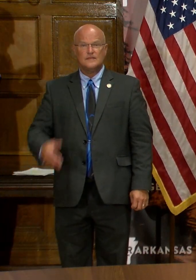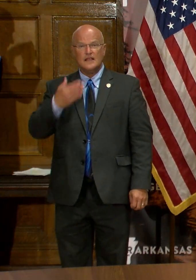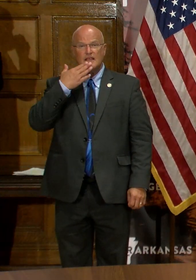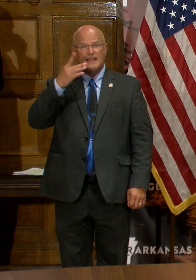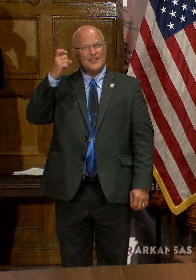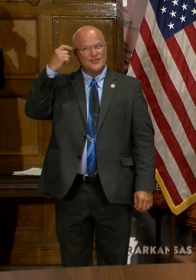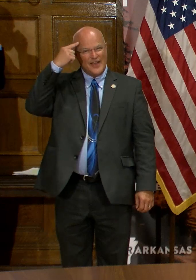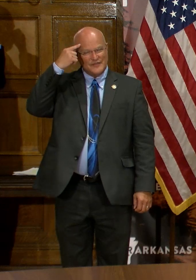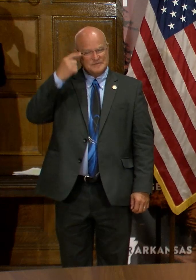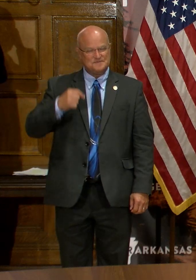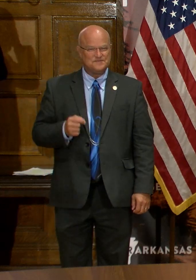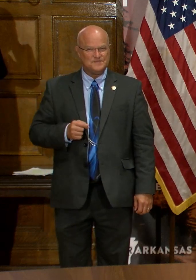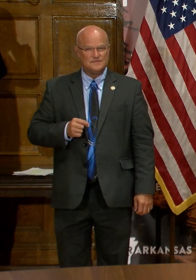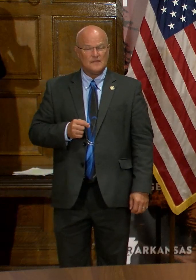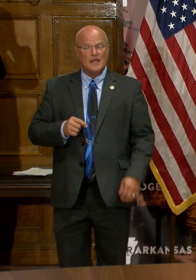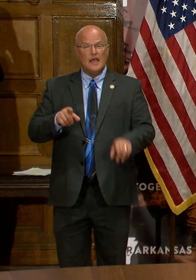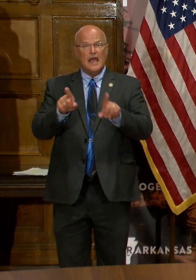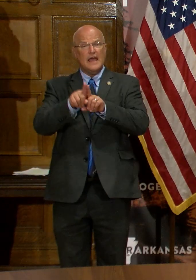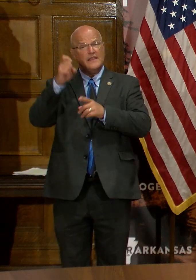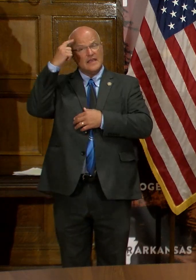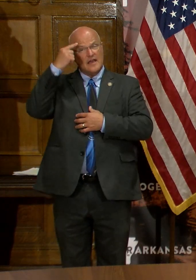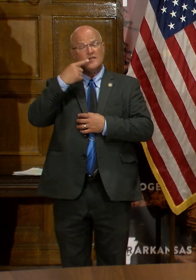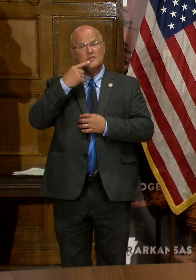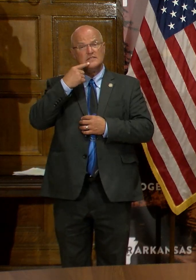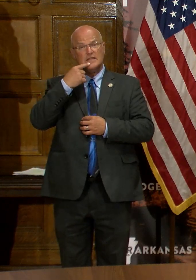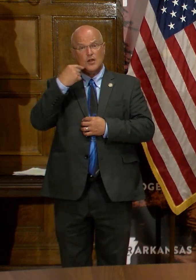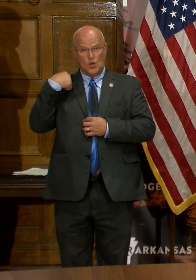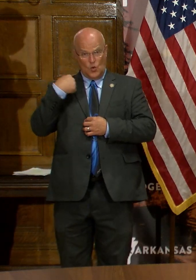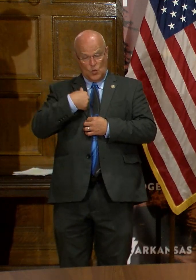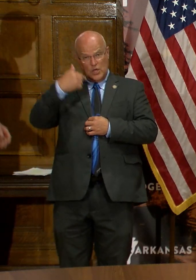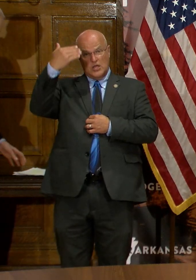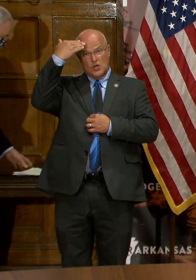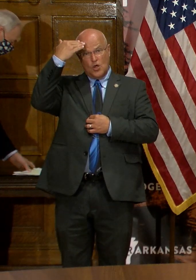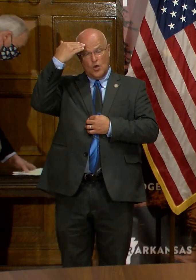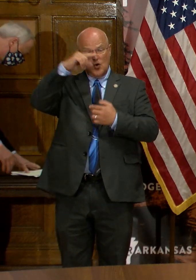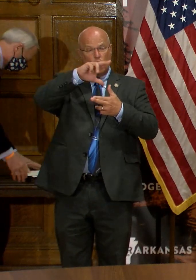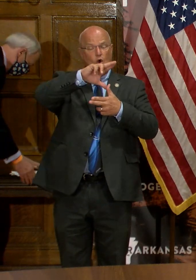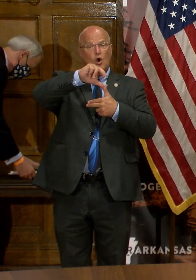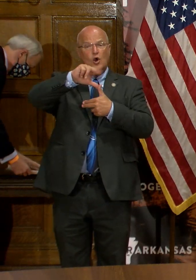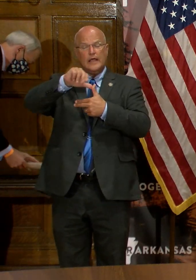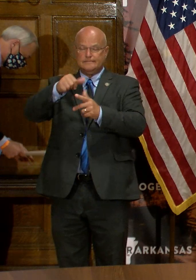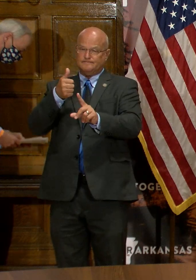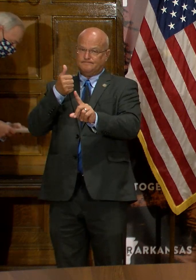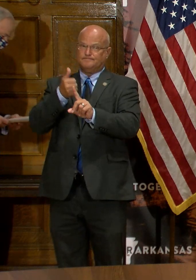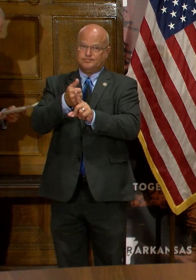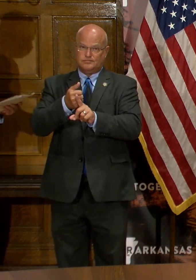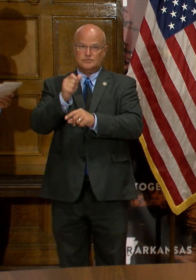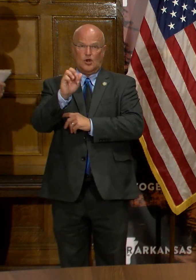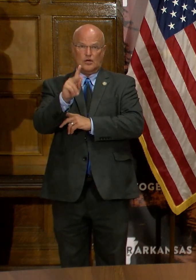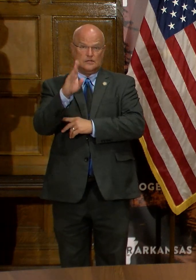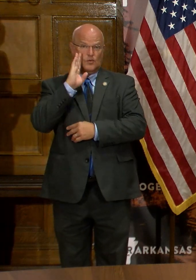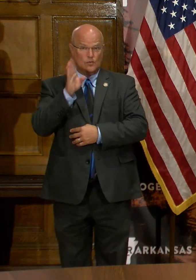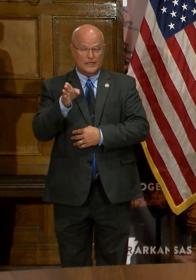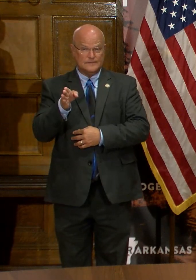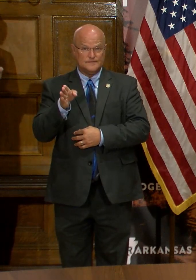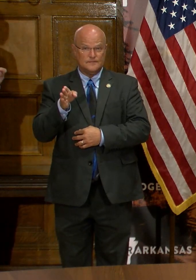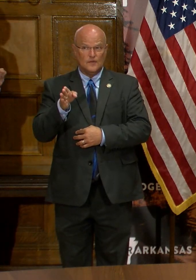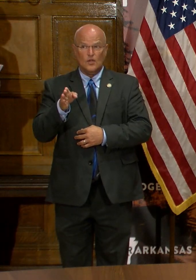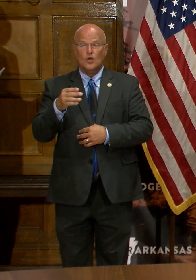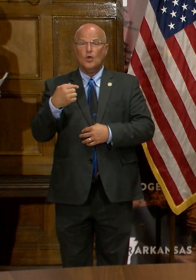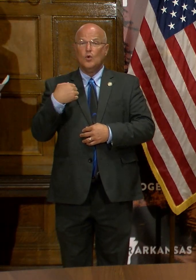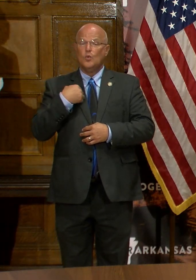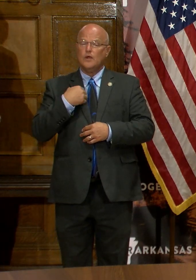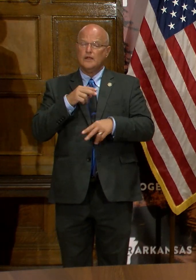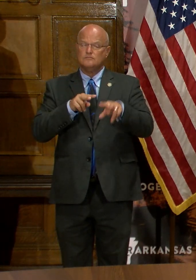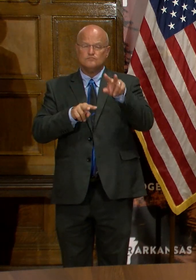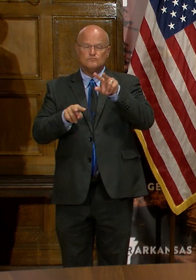Thank you, Governor. As the Governor said, that we know that Hurricane Laura will have an impact on the state of Arkansas. We are